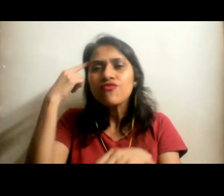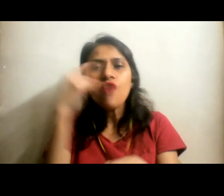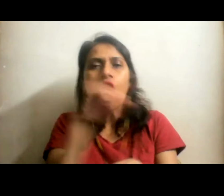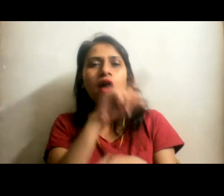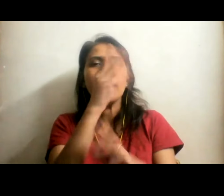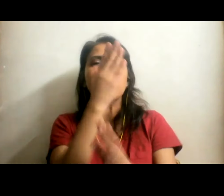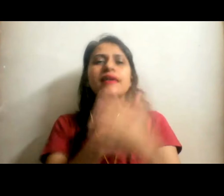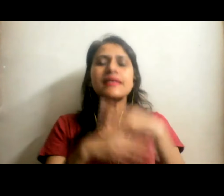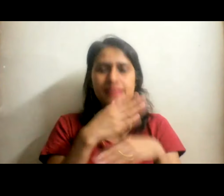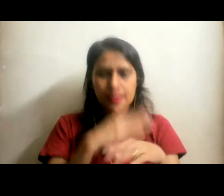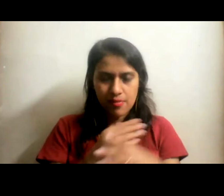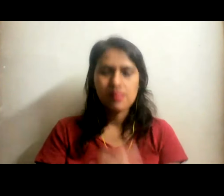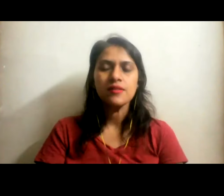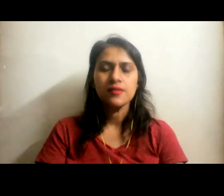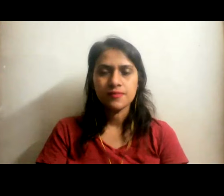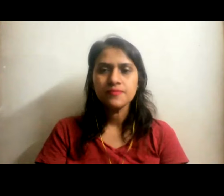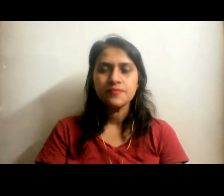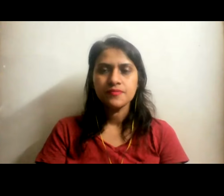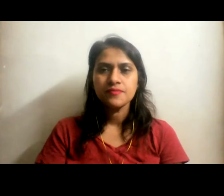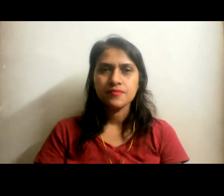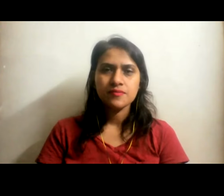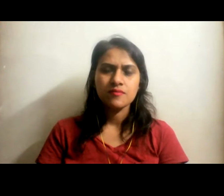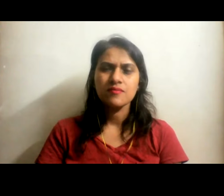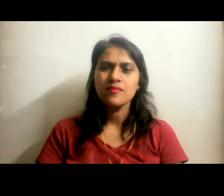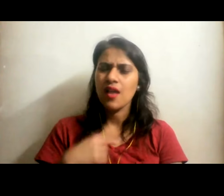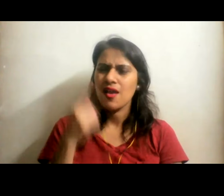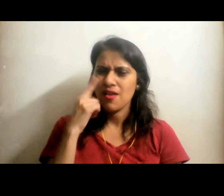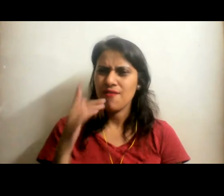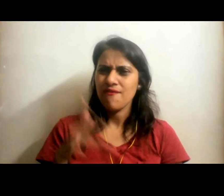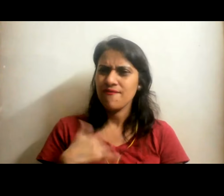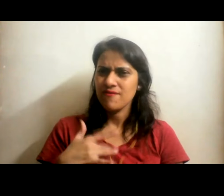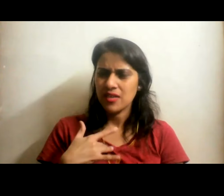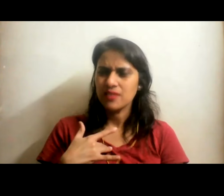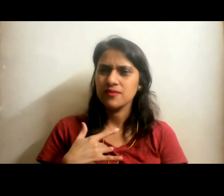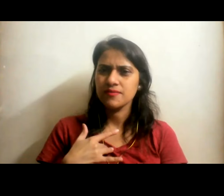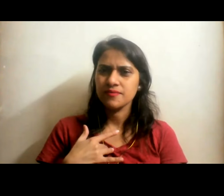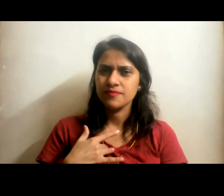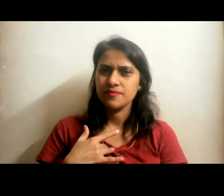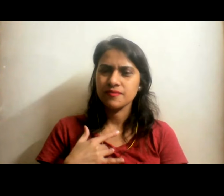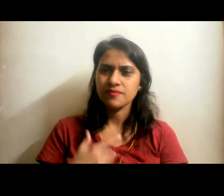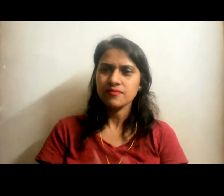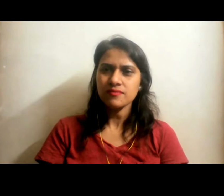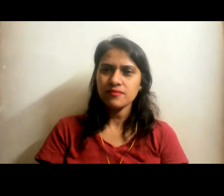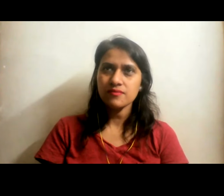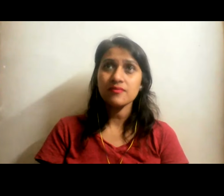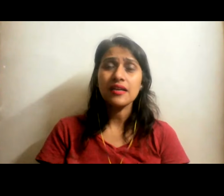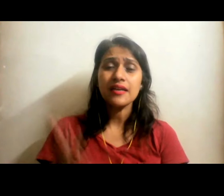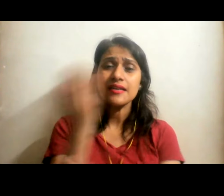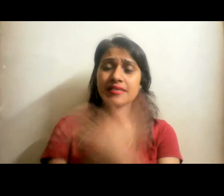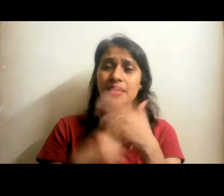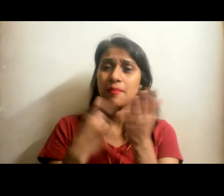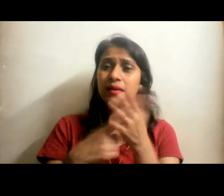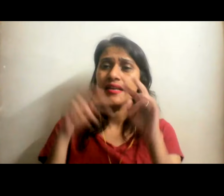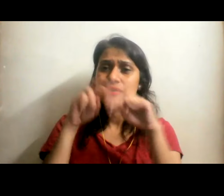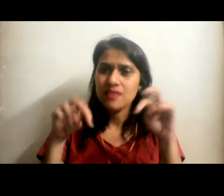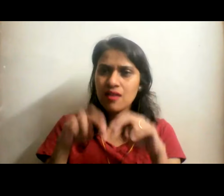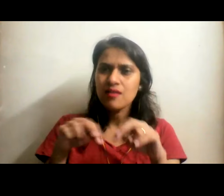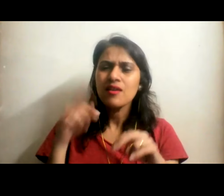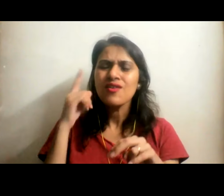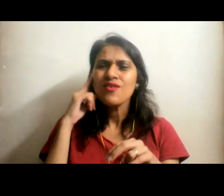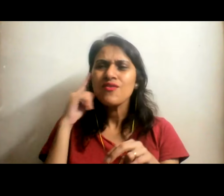So so I find that those disabled researchers are quite hostile